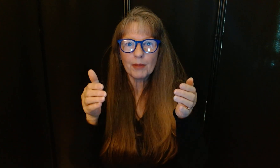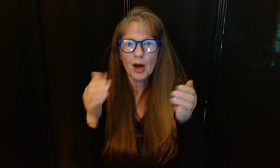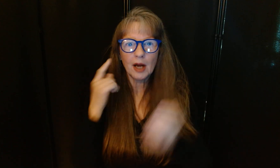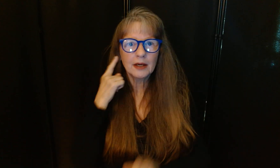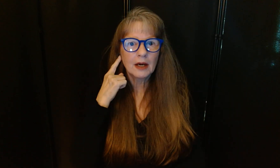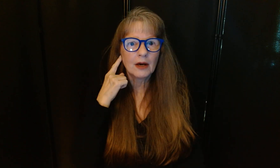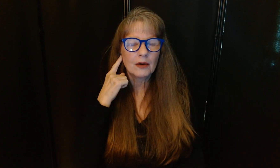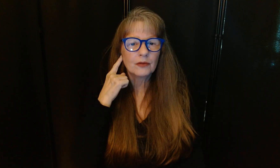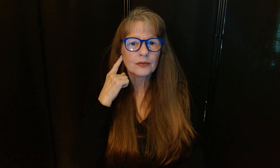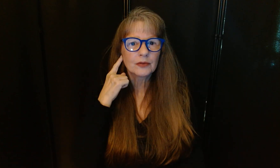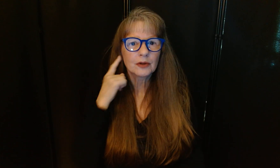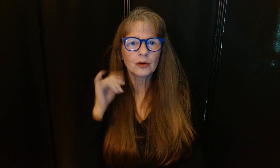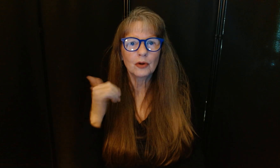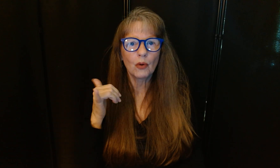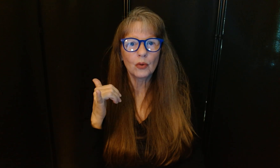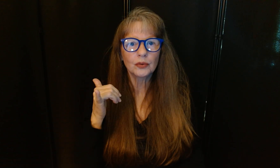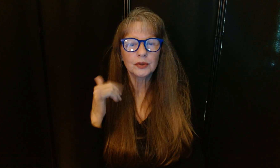pot of gold.